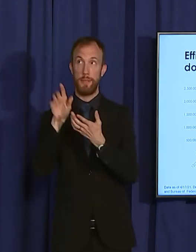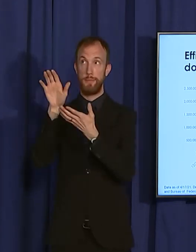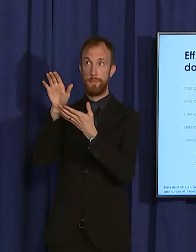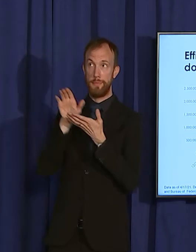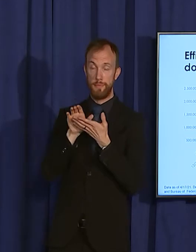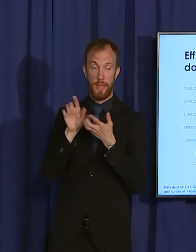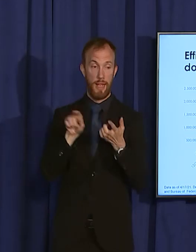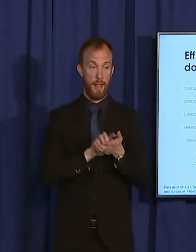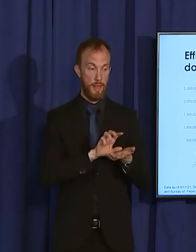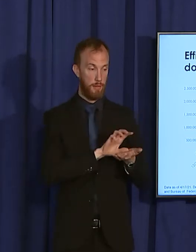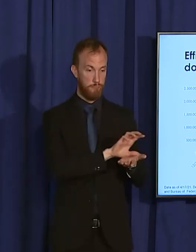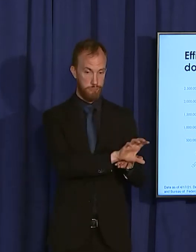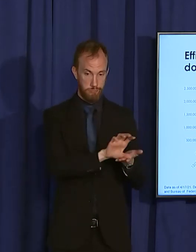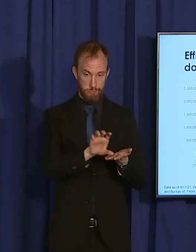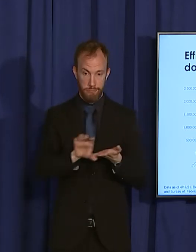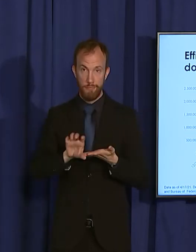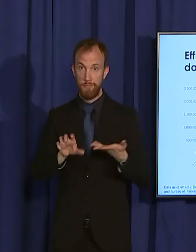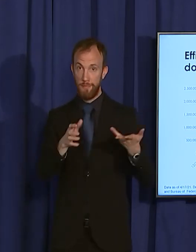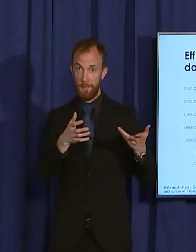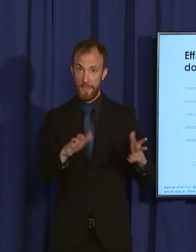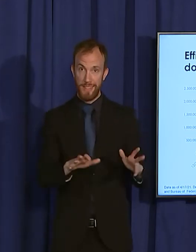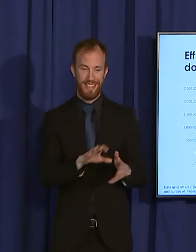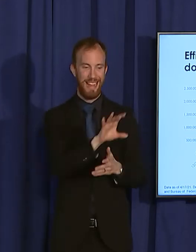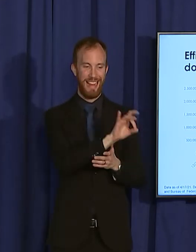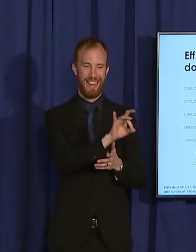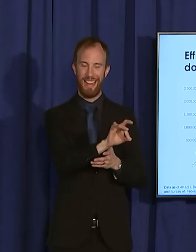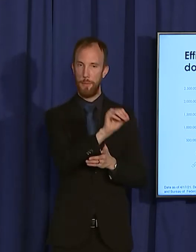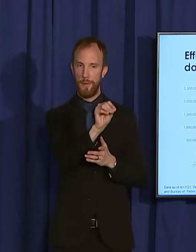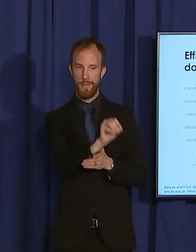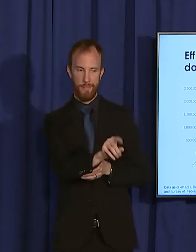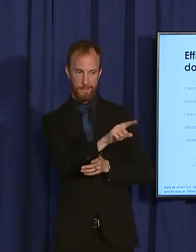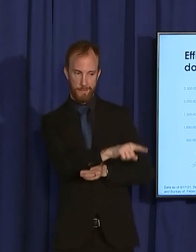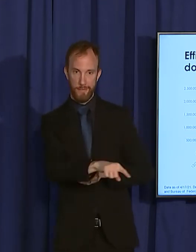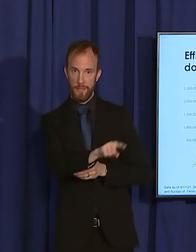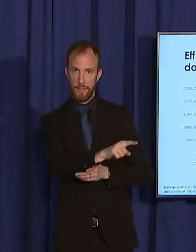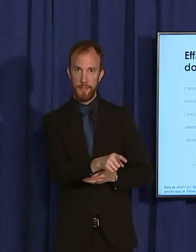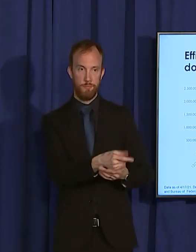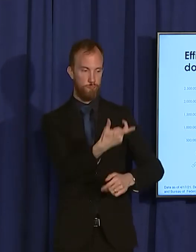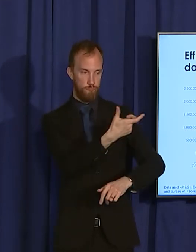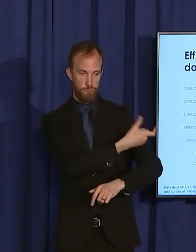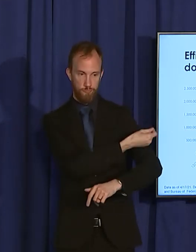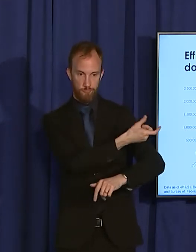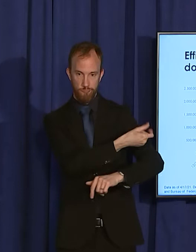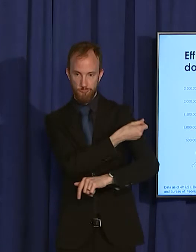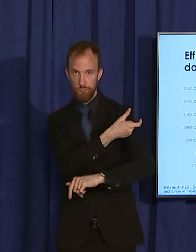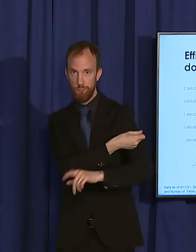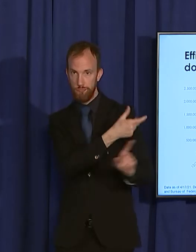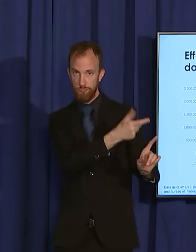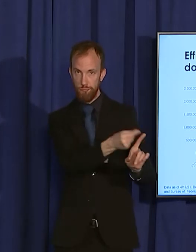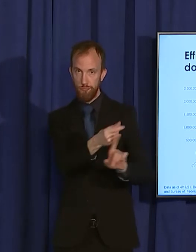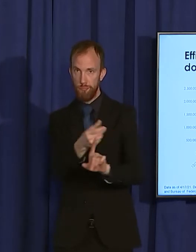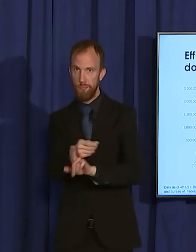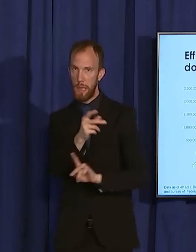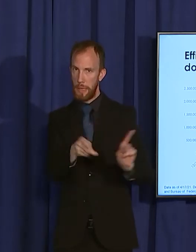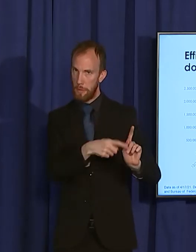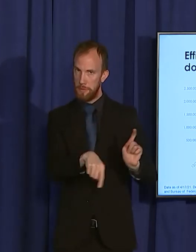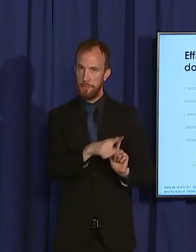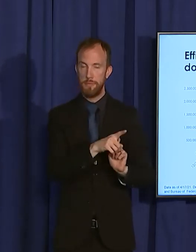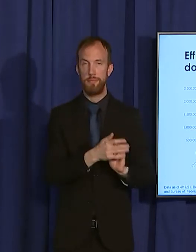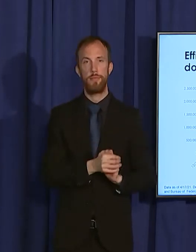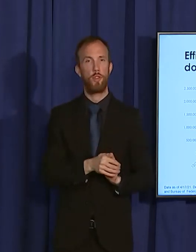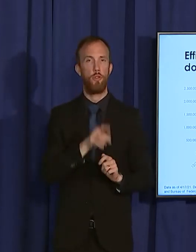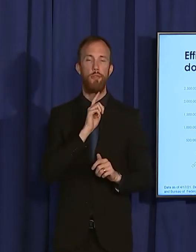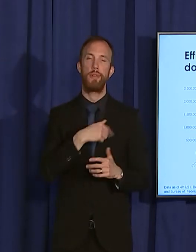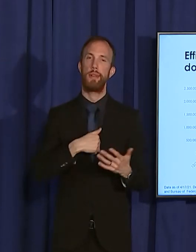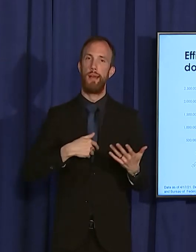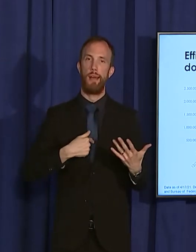been administered. Meeting our goal of 85%, we still are putting all the vaccine in arms. And really, really pleased to be at a point where